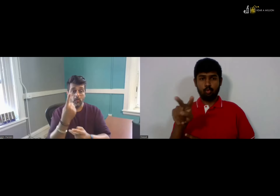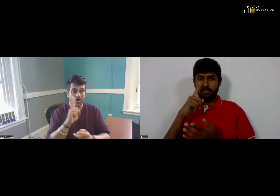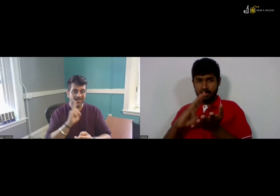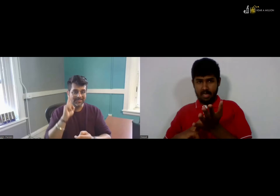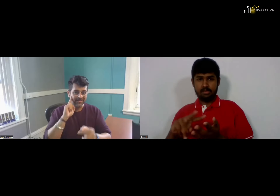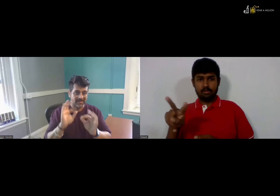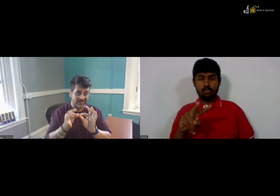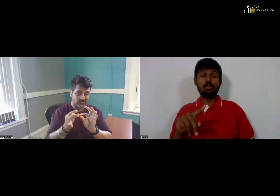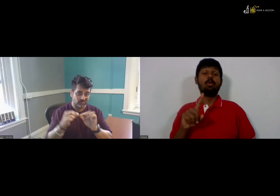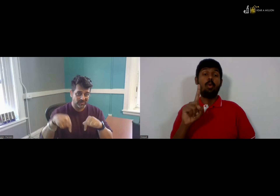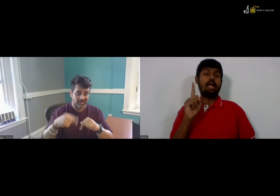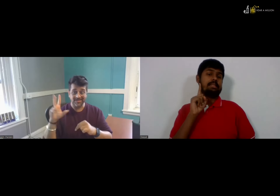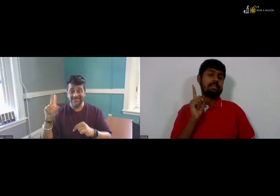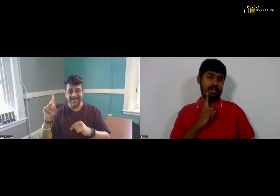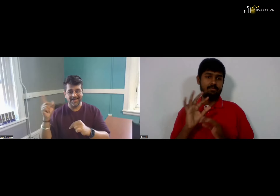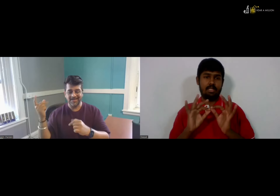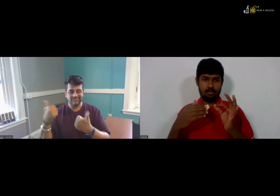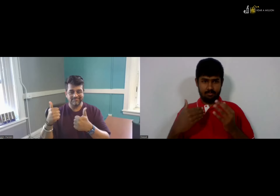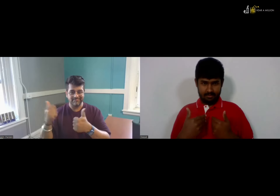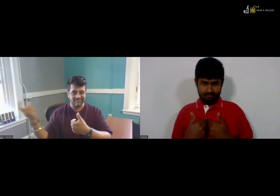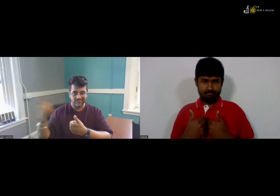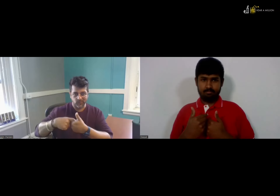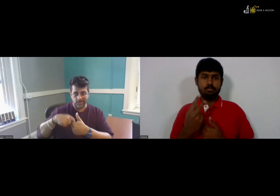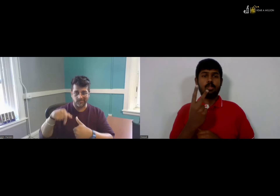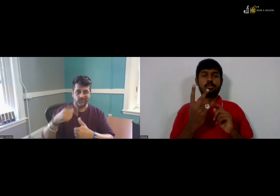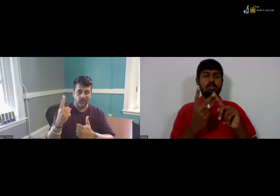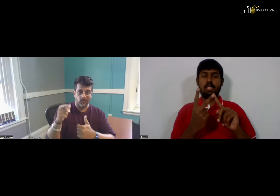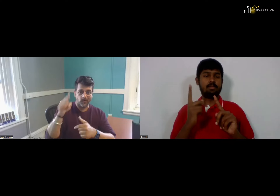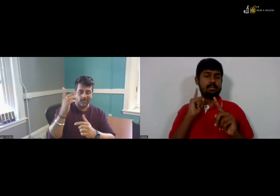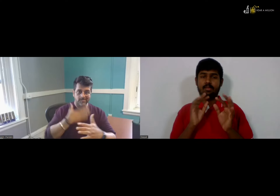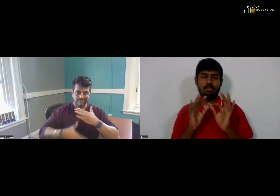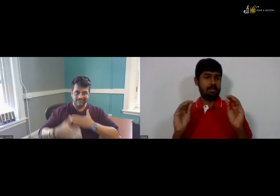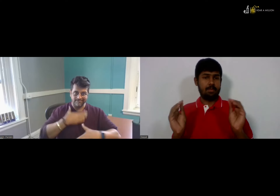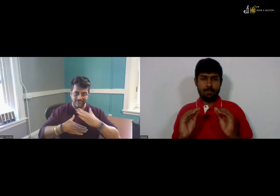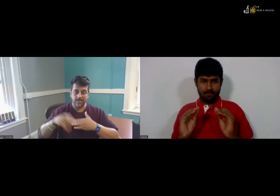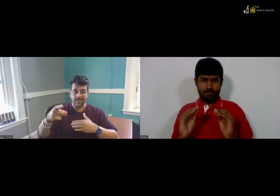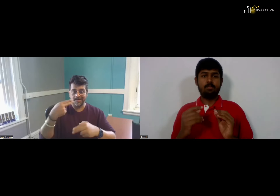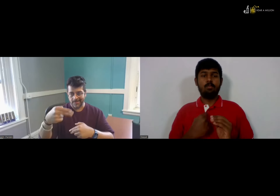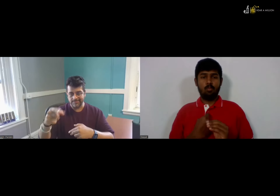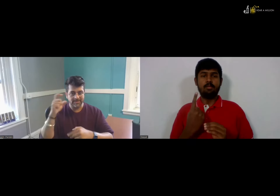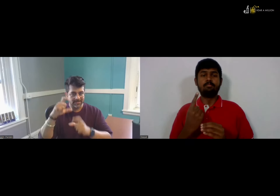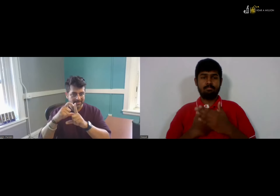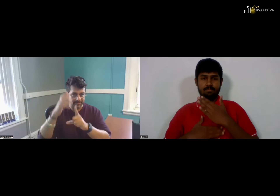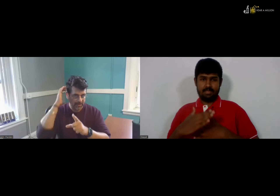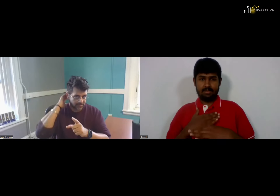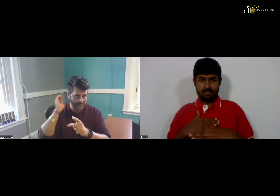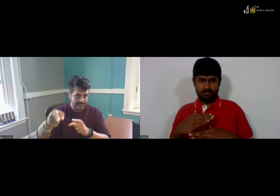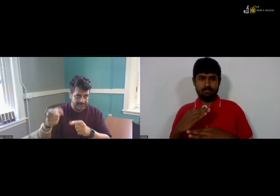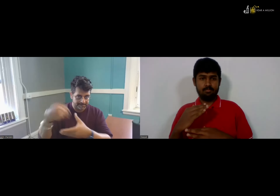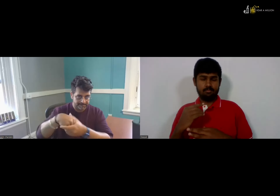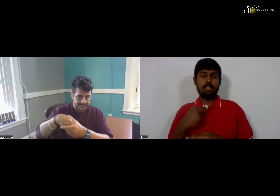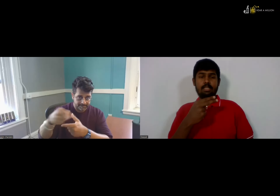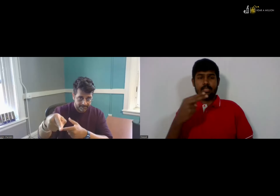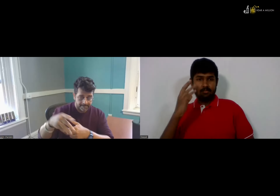So two interpreters are the hearing interpreters and one deaf interpreter. The second interpreter couldn't join the deaf